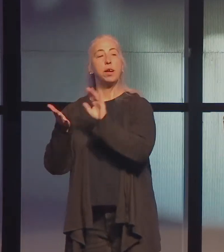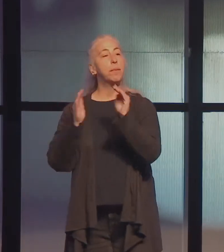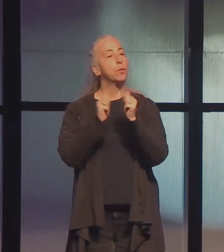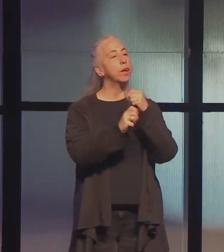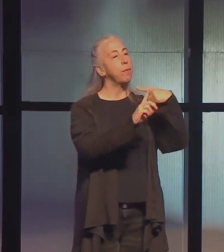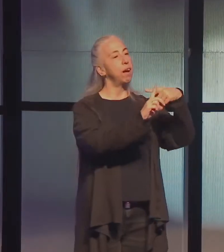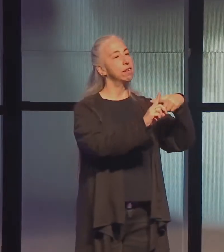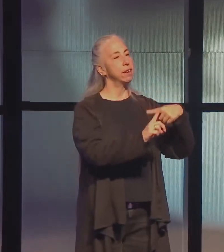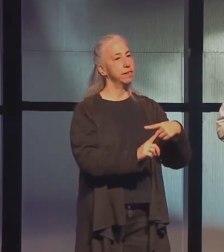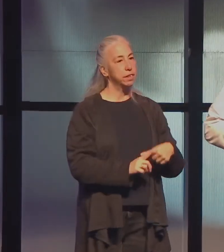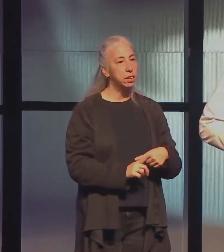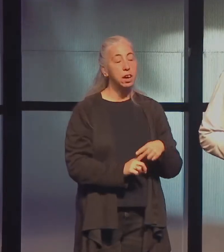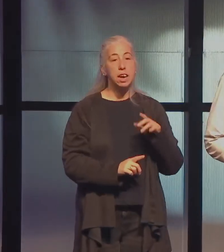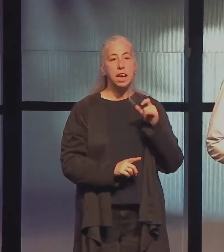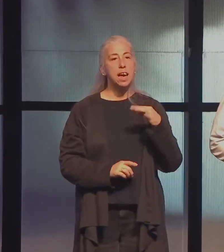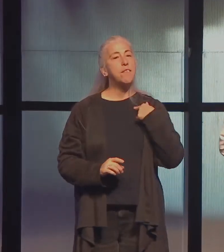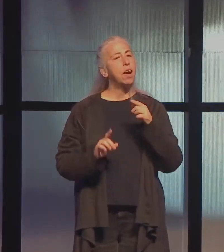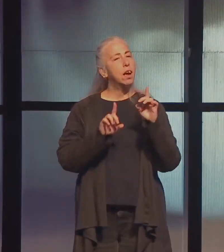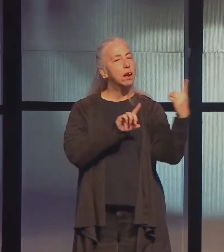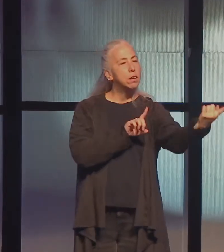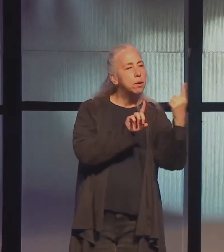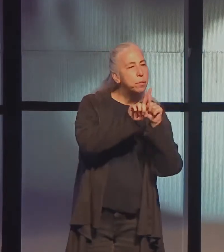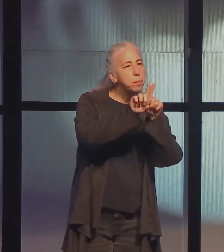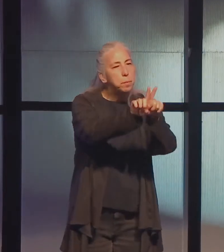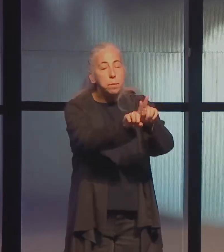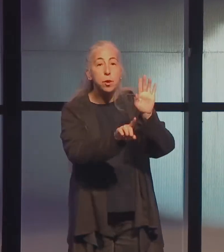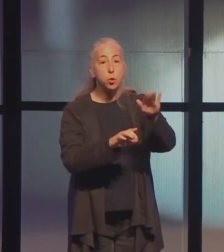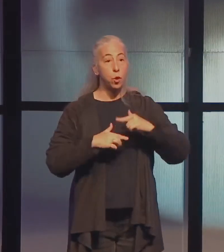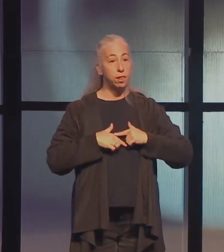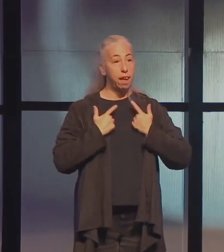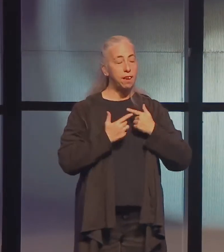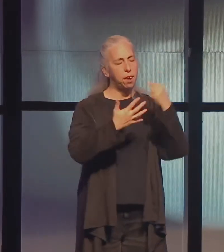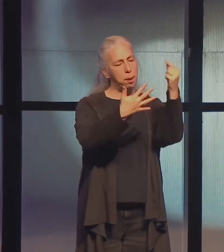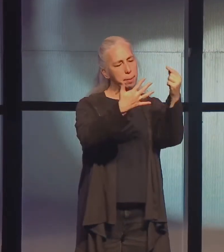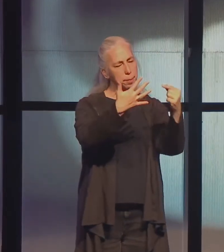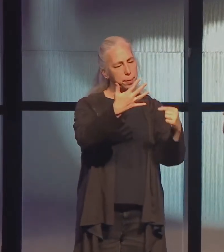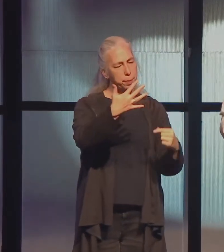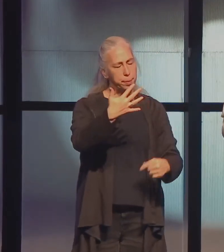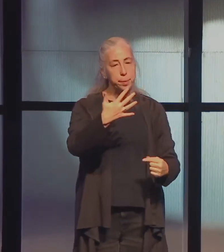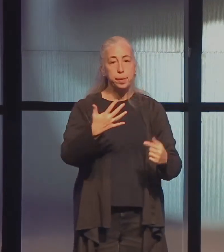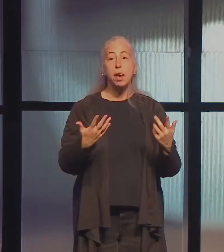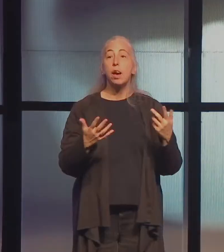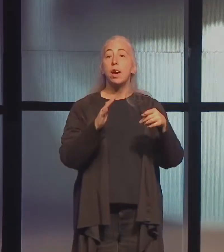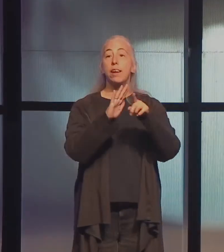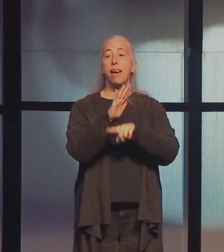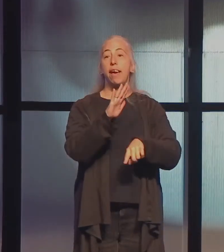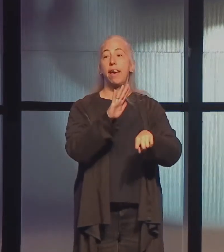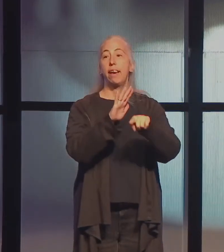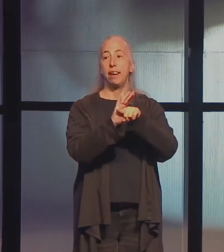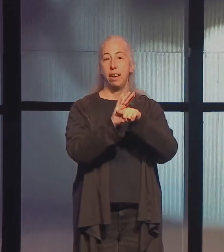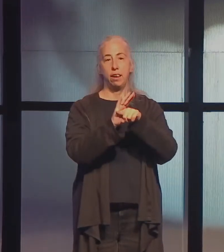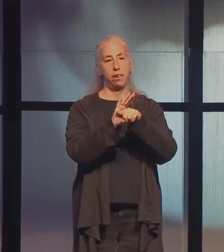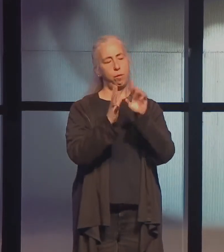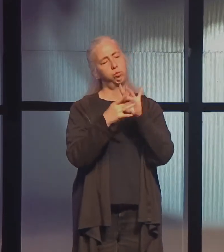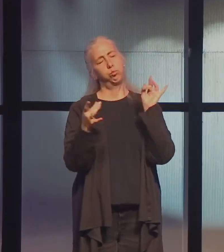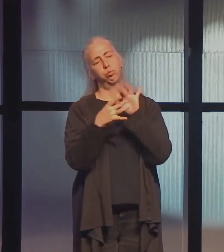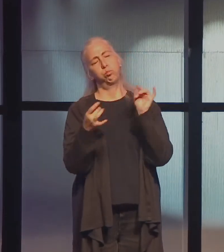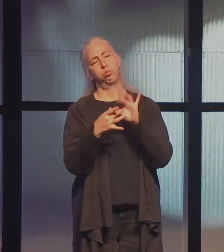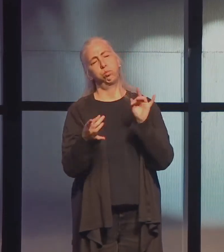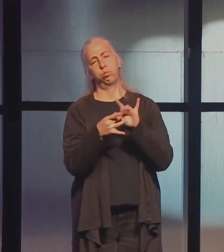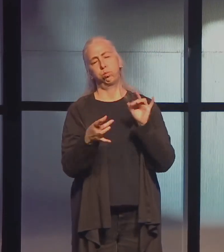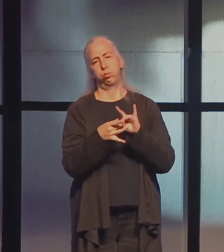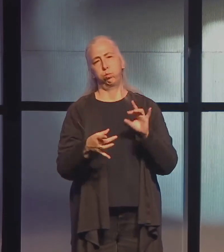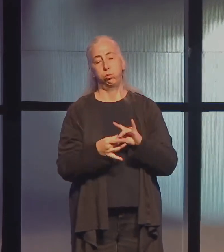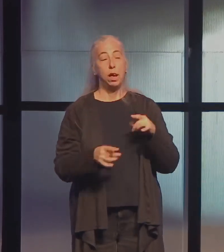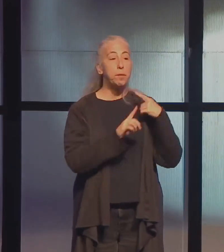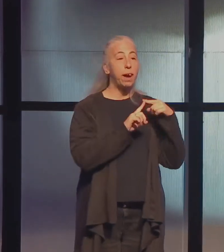were to pull you aside and start asking you questions about your life, you would be far more likely to tell me very vividly about the negative experiences